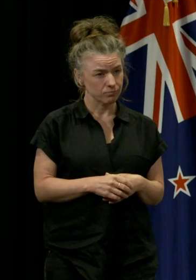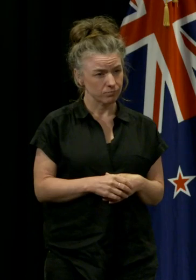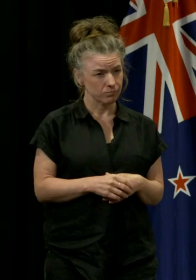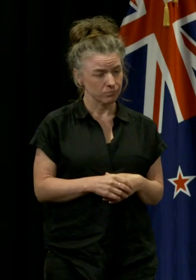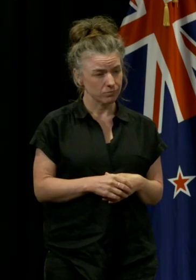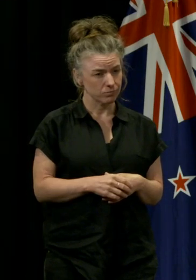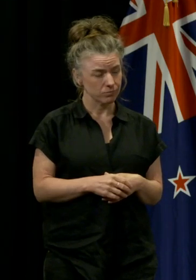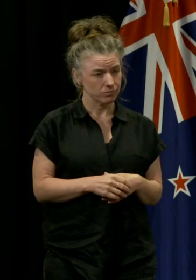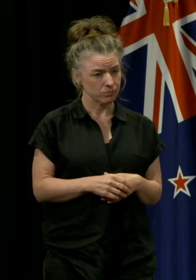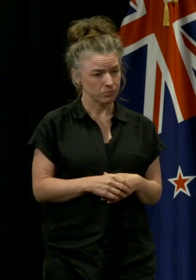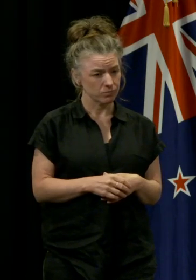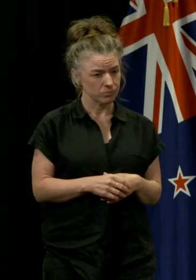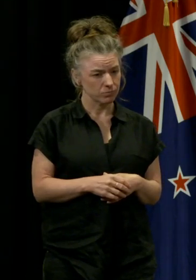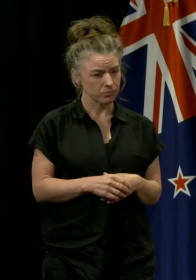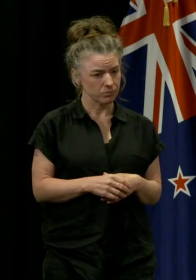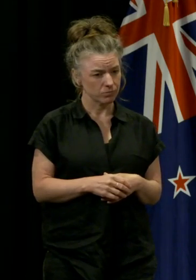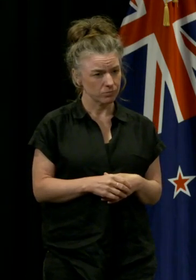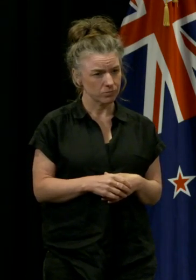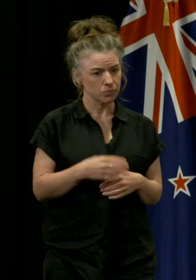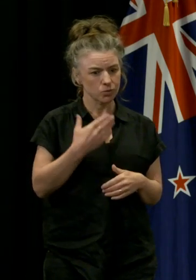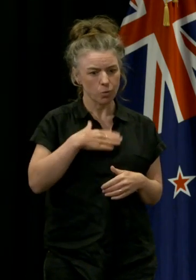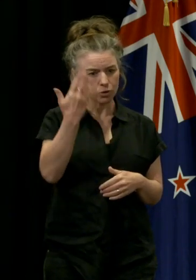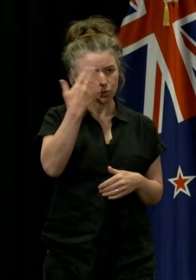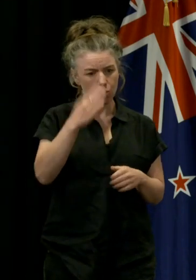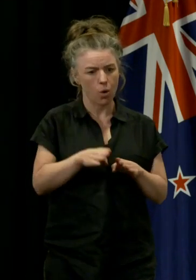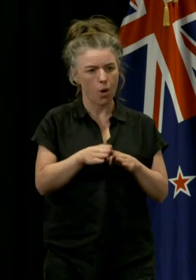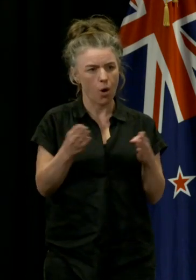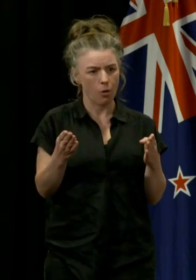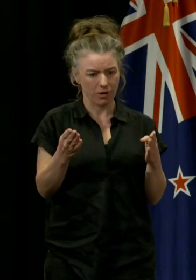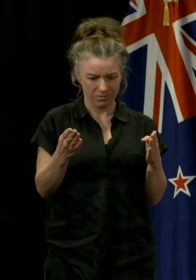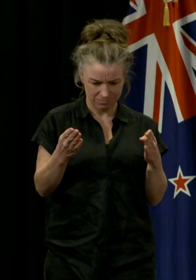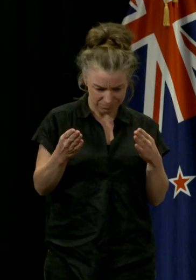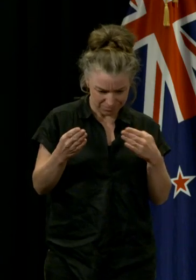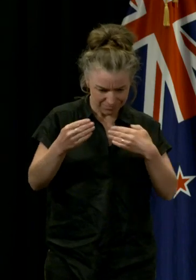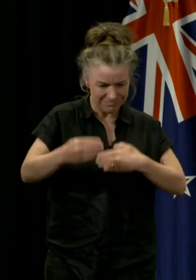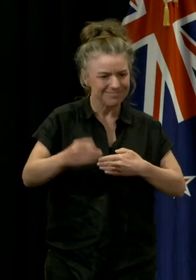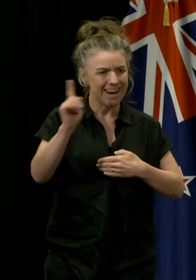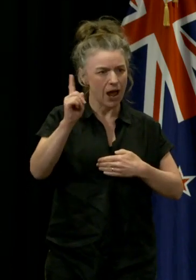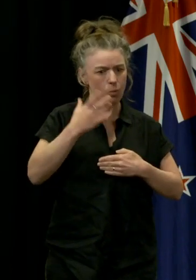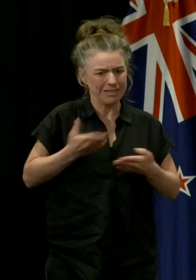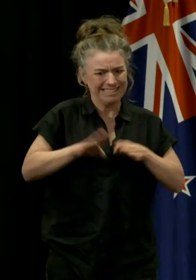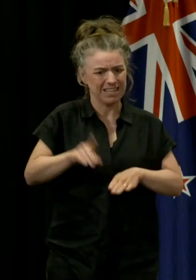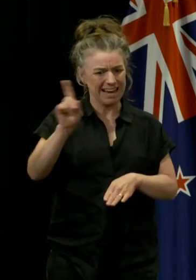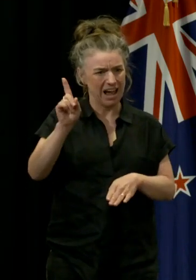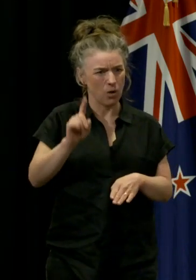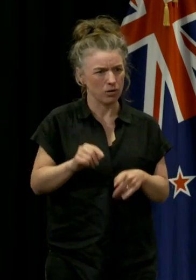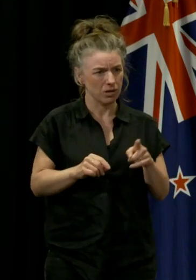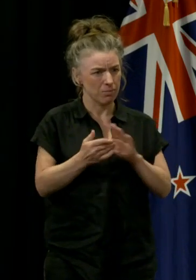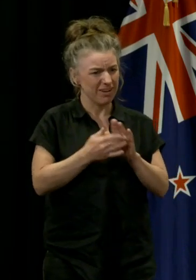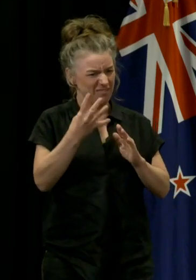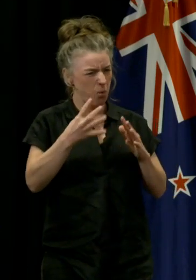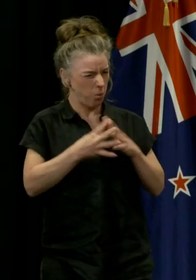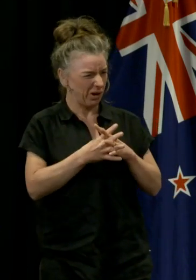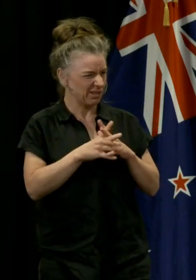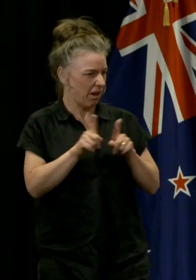of time that schools otherwise would have been open that's included in this window. So the whole 4 weeks will be effectively